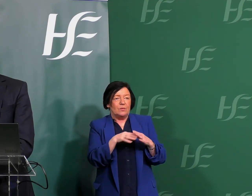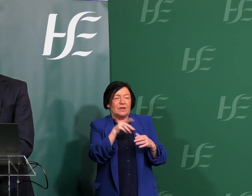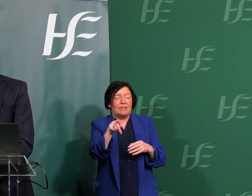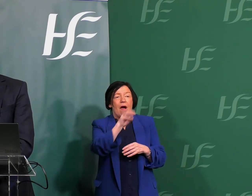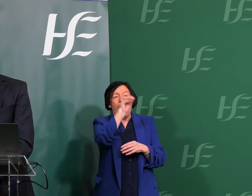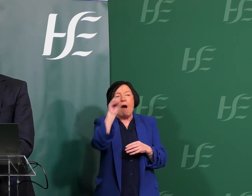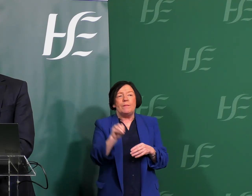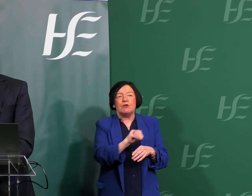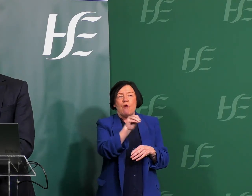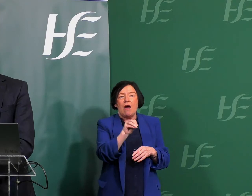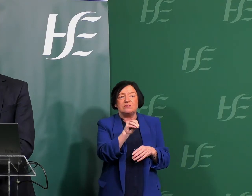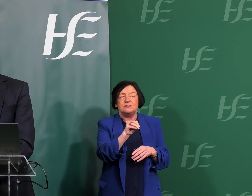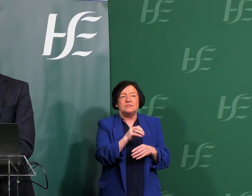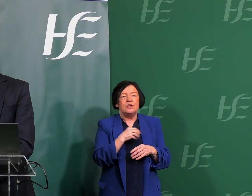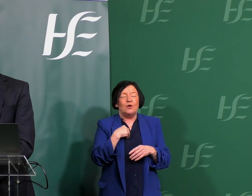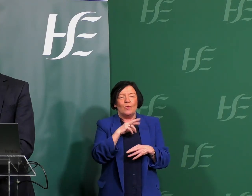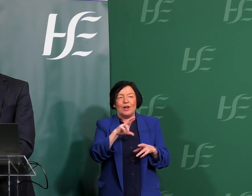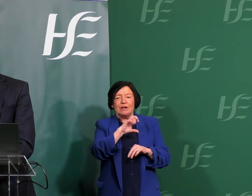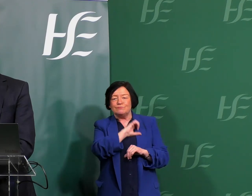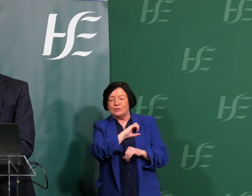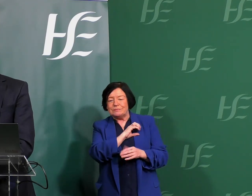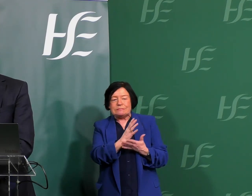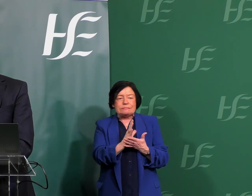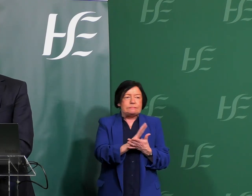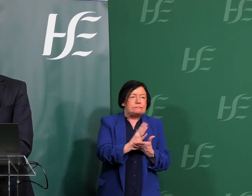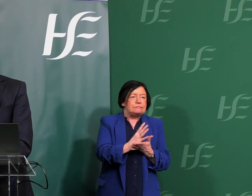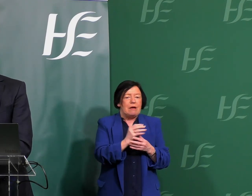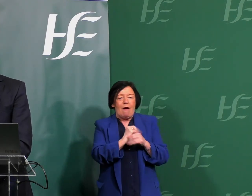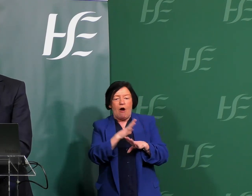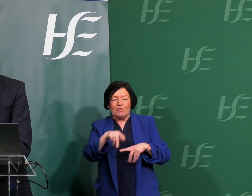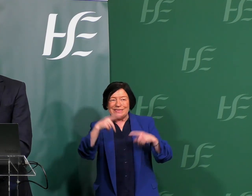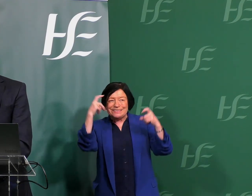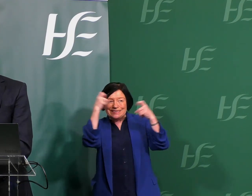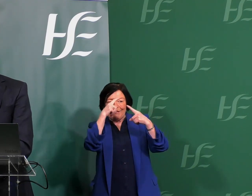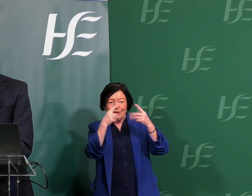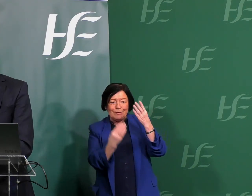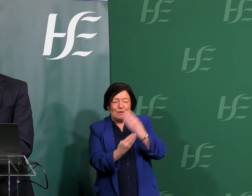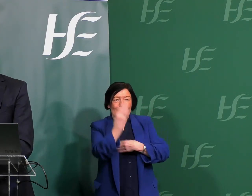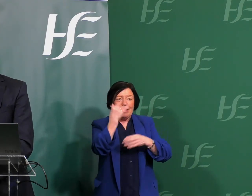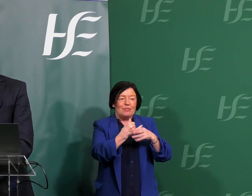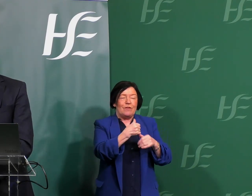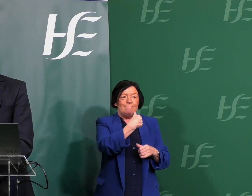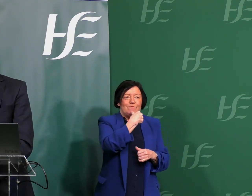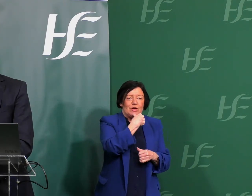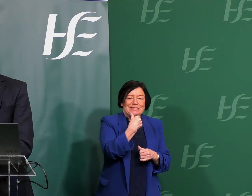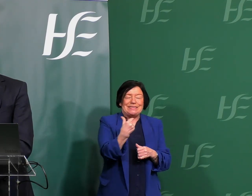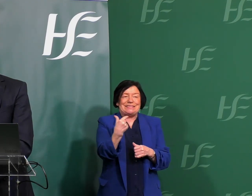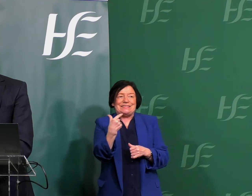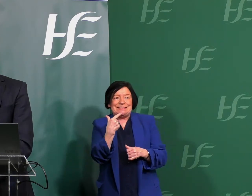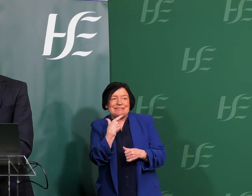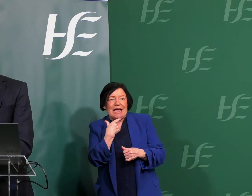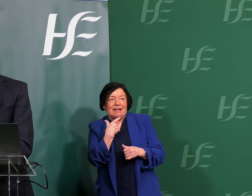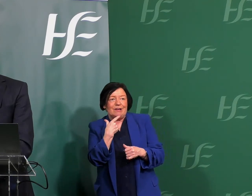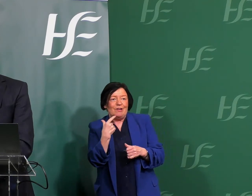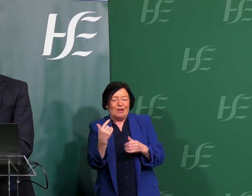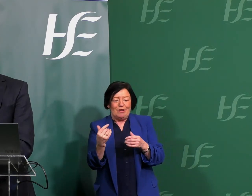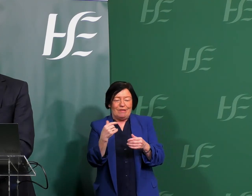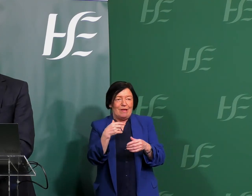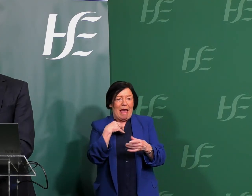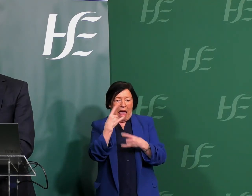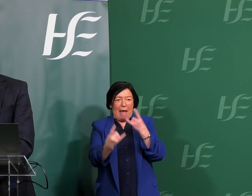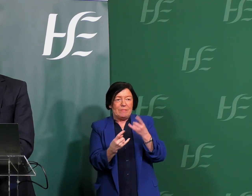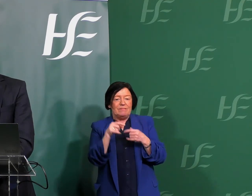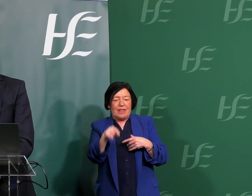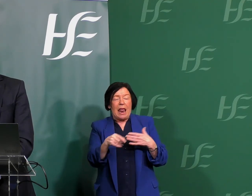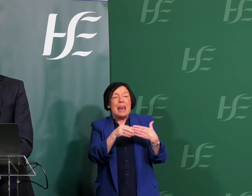Omicron, that we're not certain whether all of the complications that arose in the first and second wave of this virus that